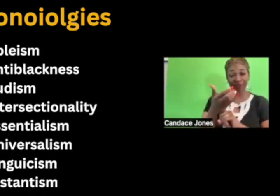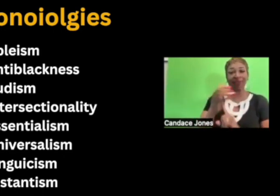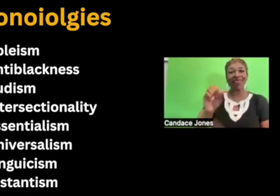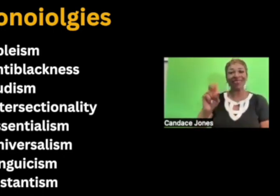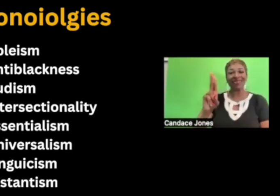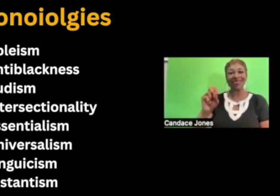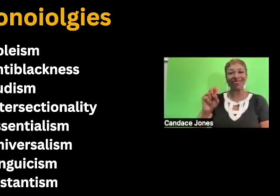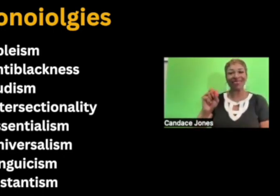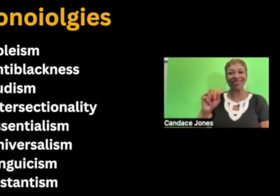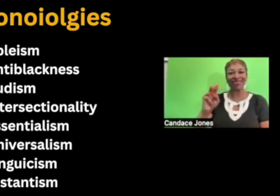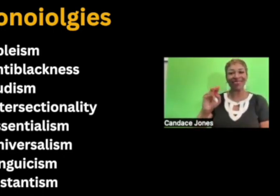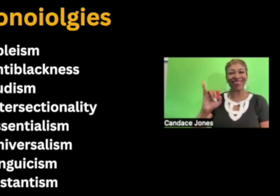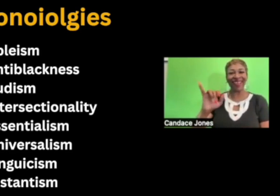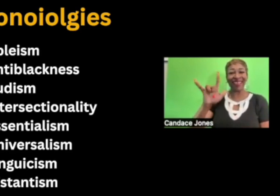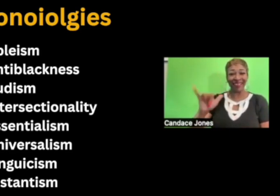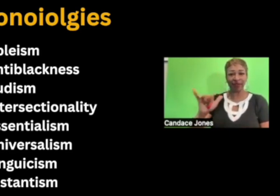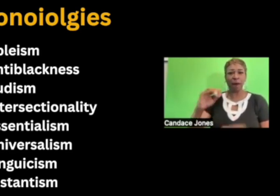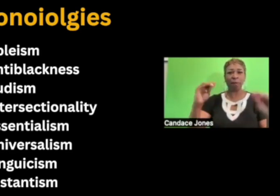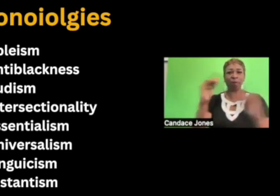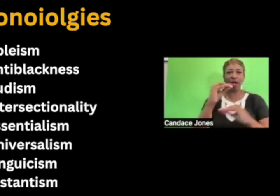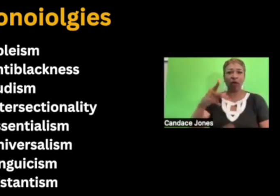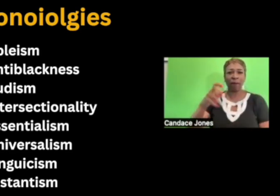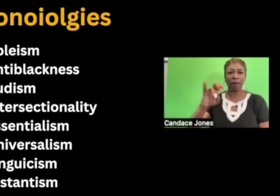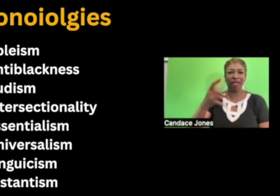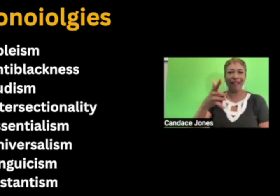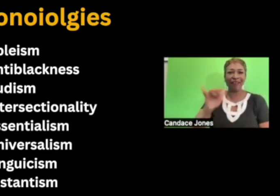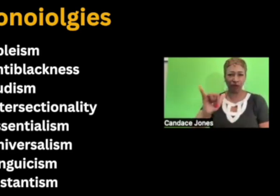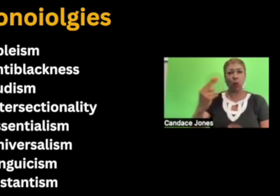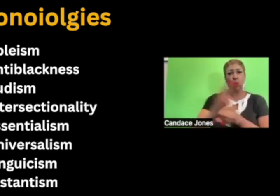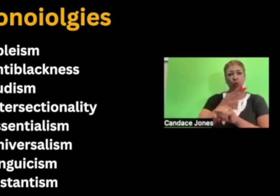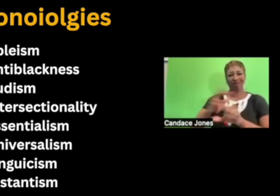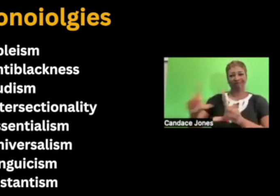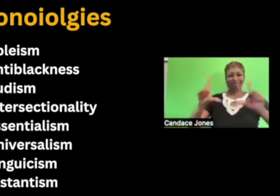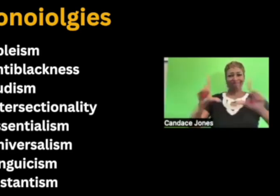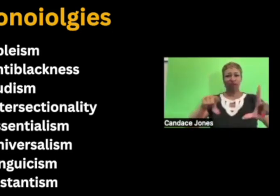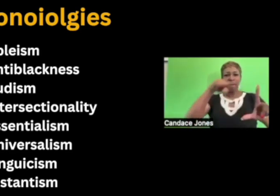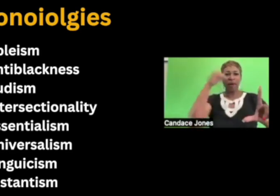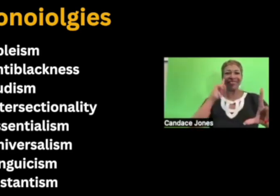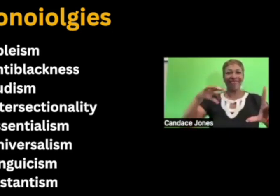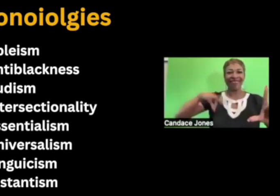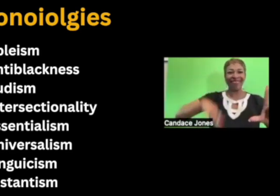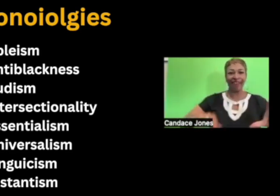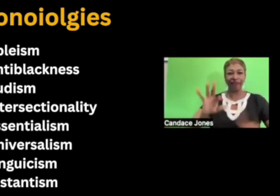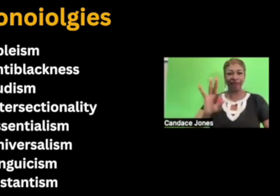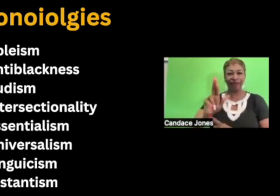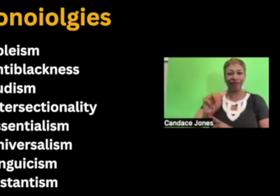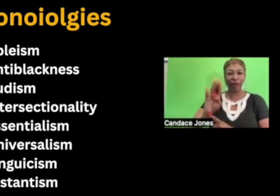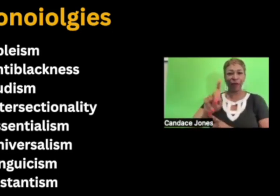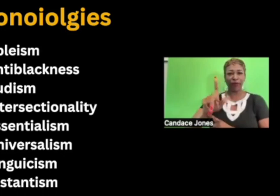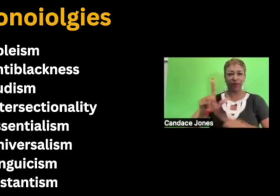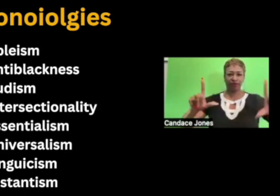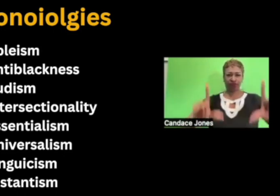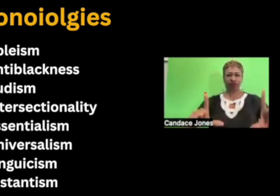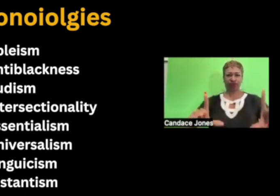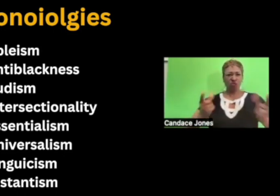and will discuss what led them to talk about this particular method that they have come up with in terms